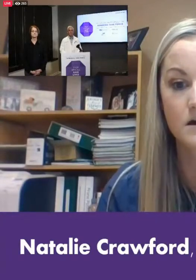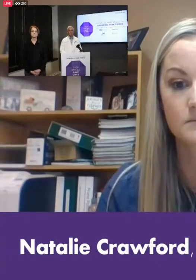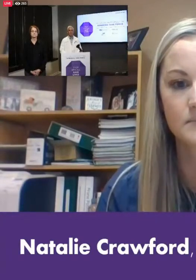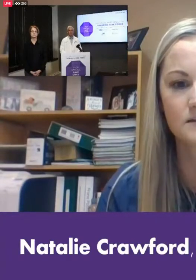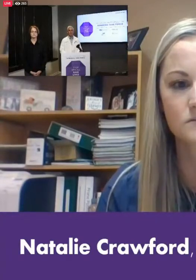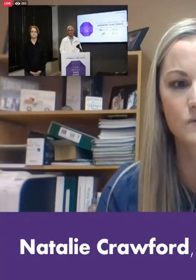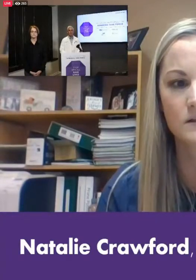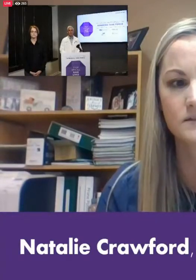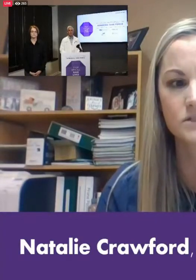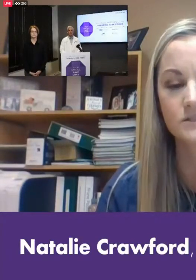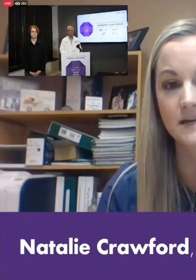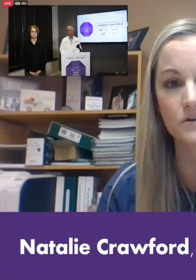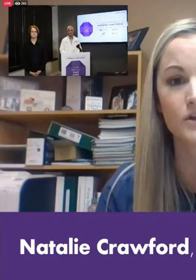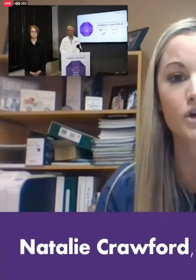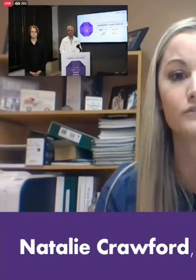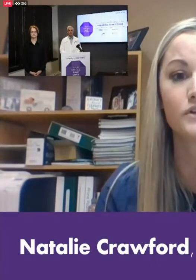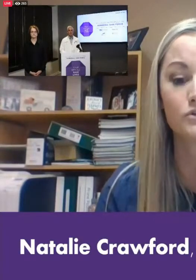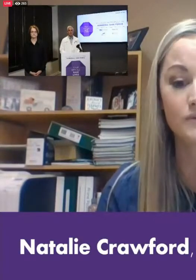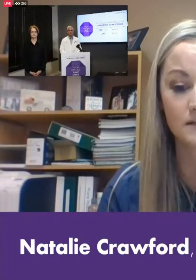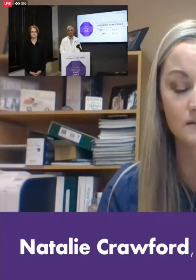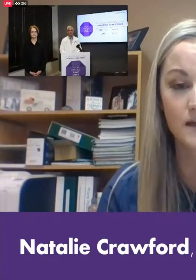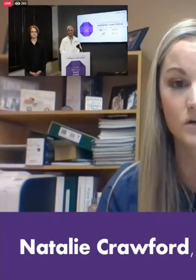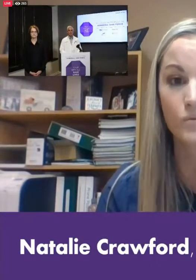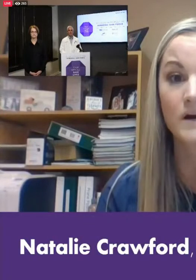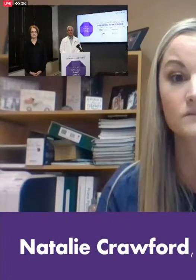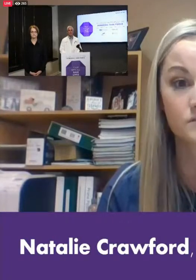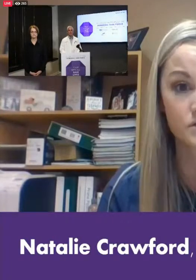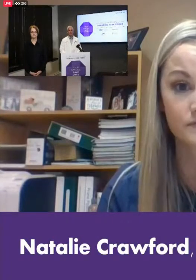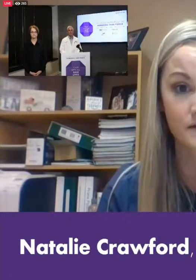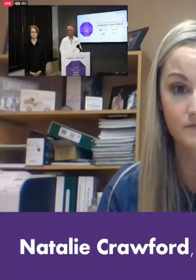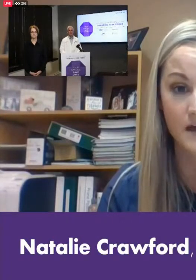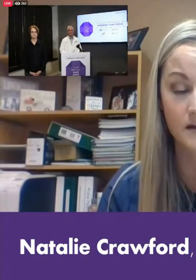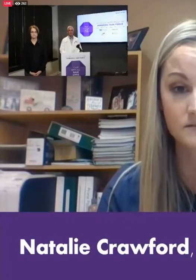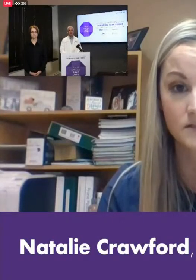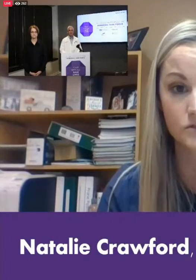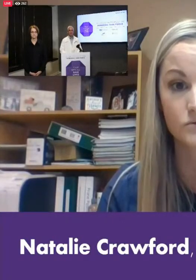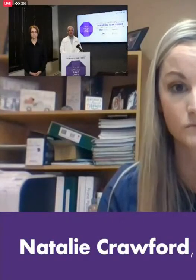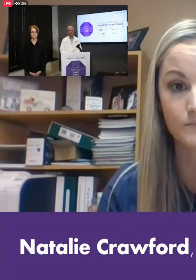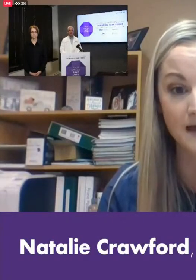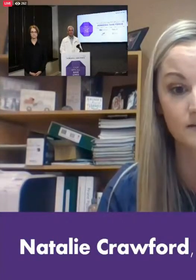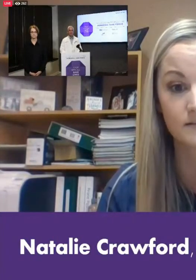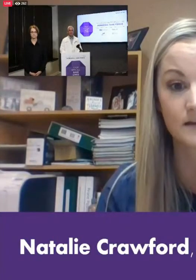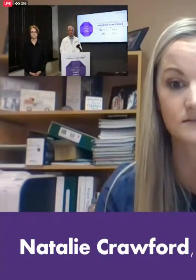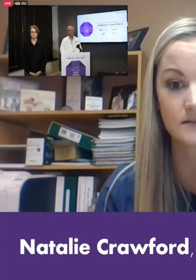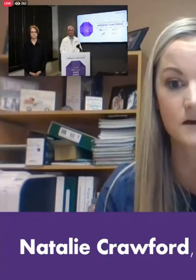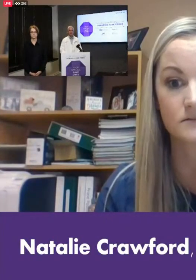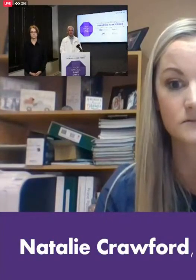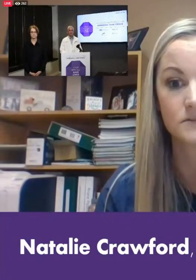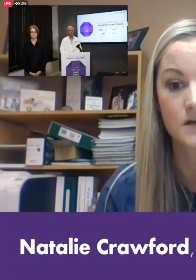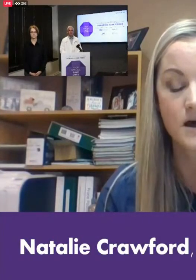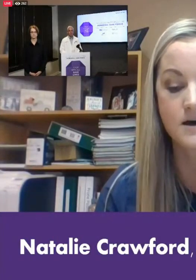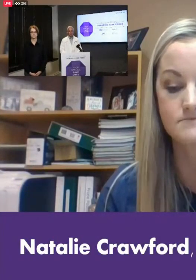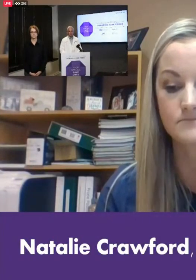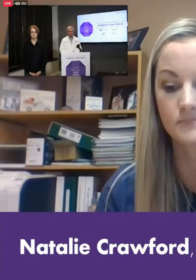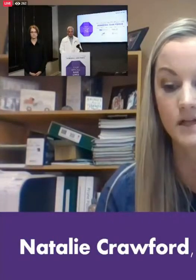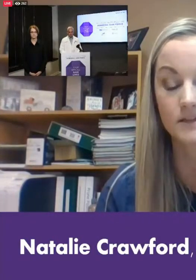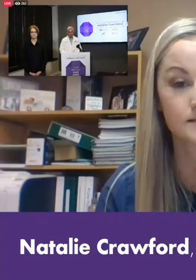struggling, as well as just out on the COVID unit that are well deserving of that ICU bed that is